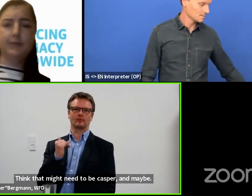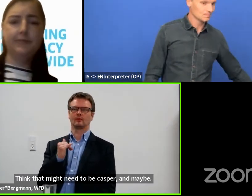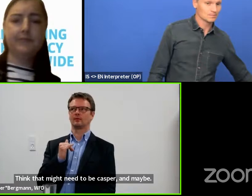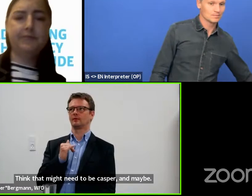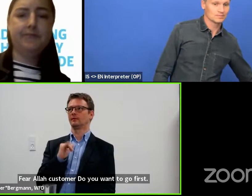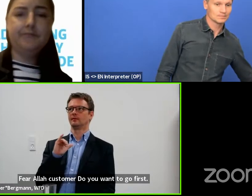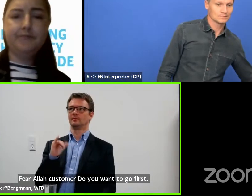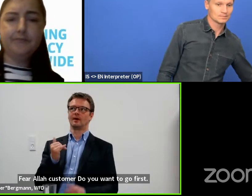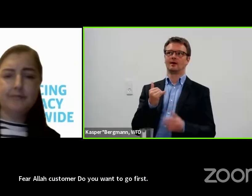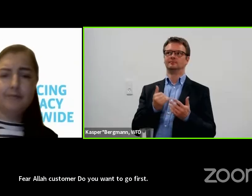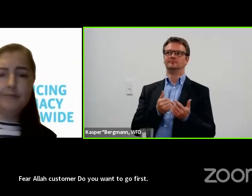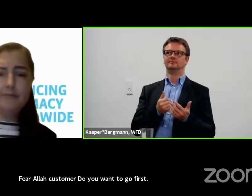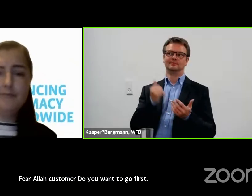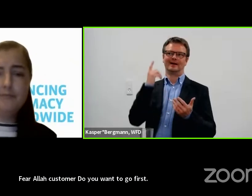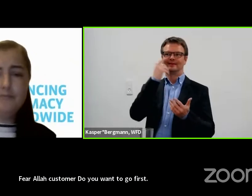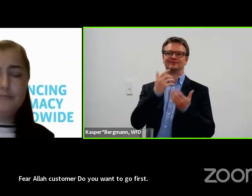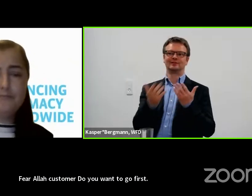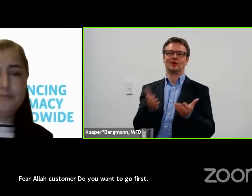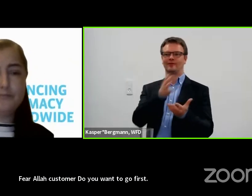Yeah.